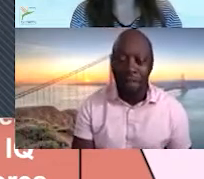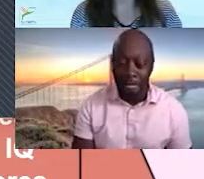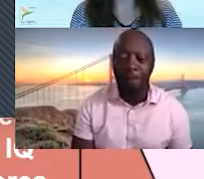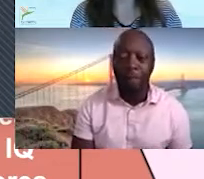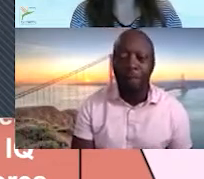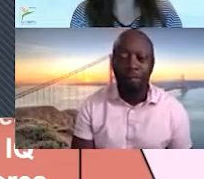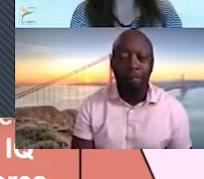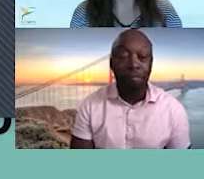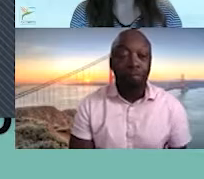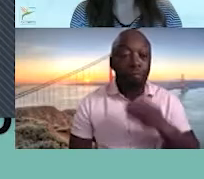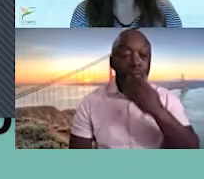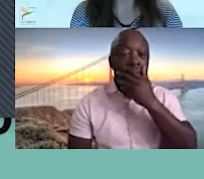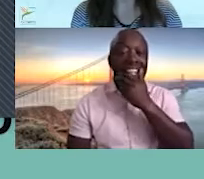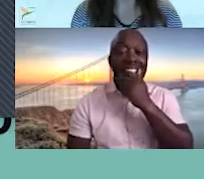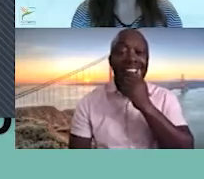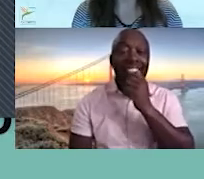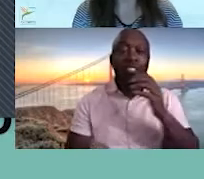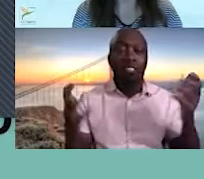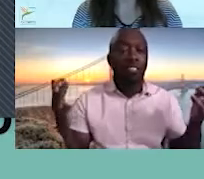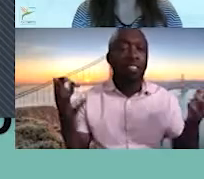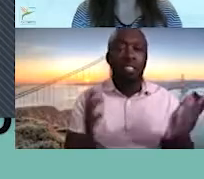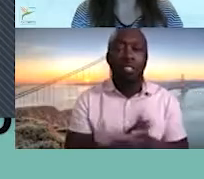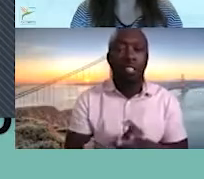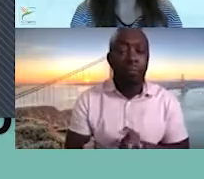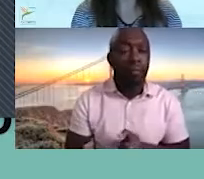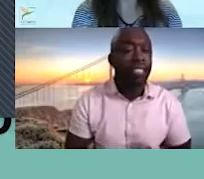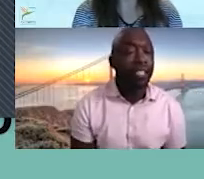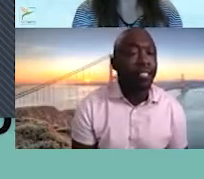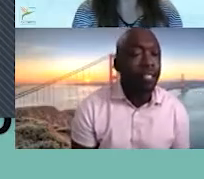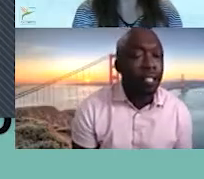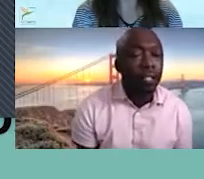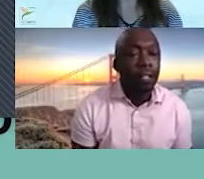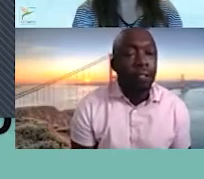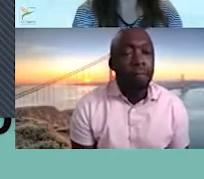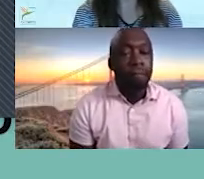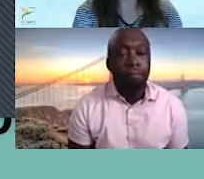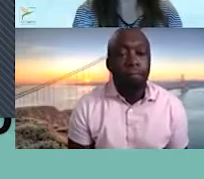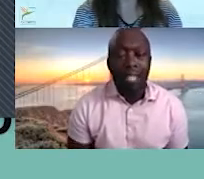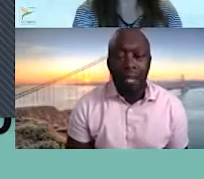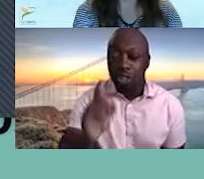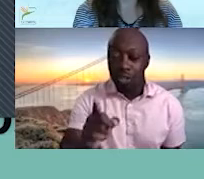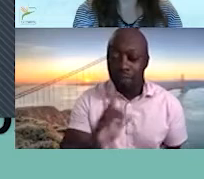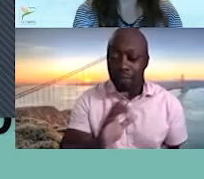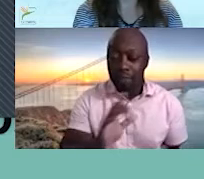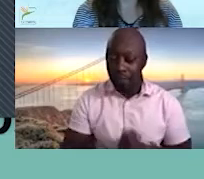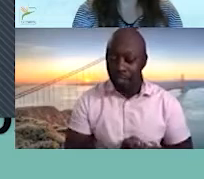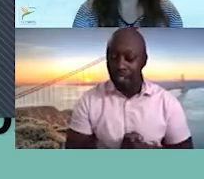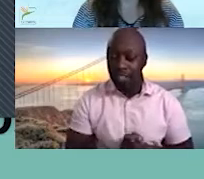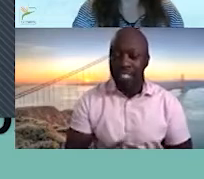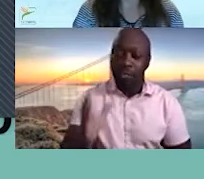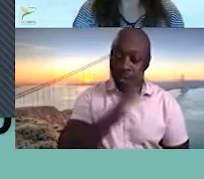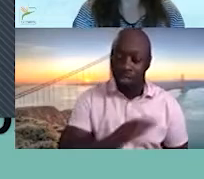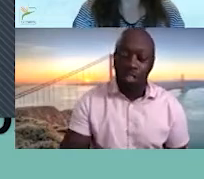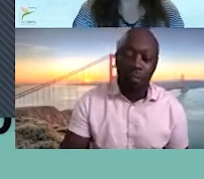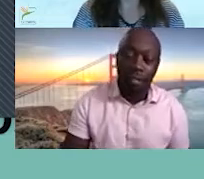4. All right, so let's show you some baby sign. I'm gonna show you the video first,